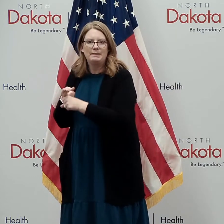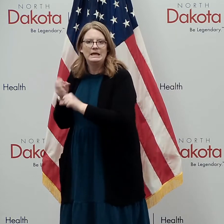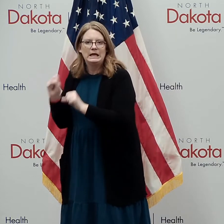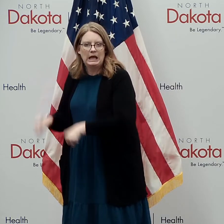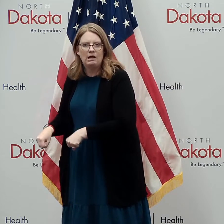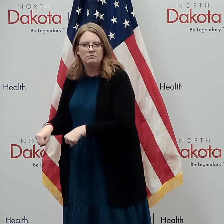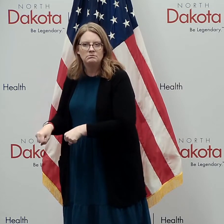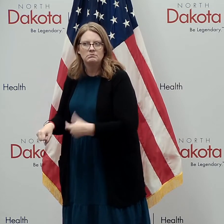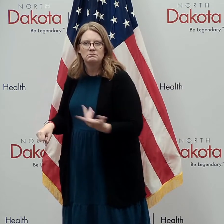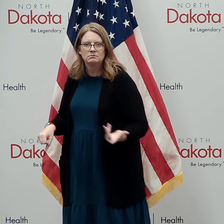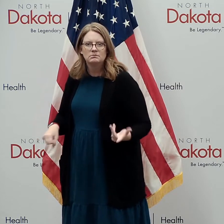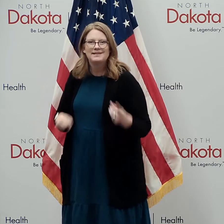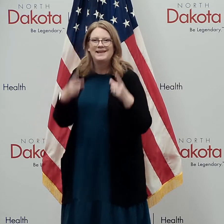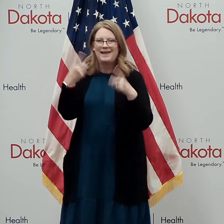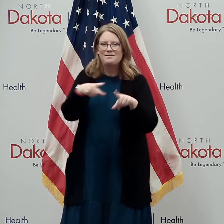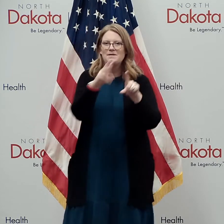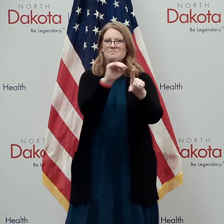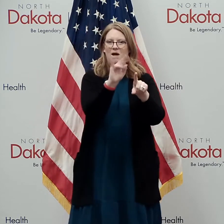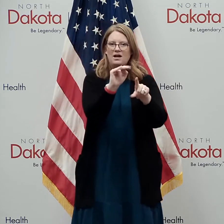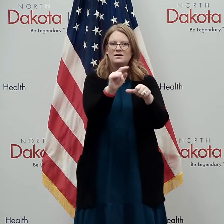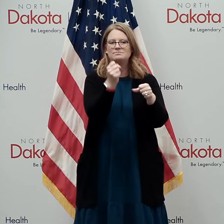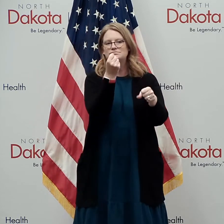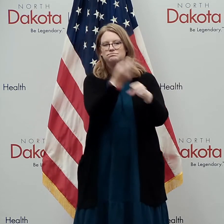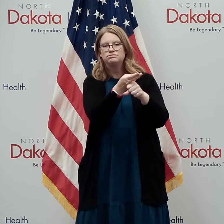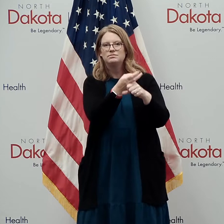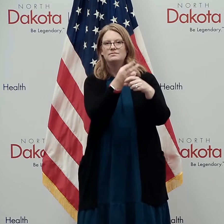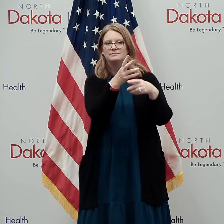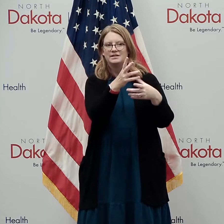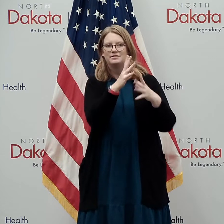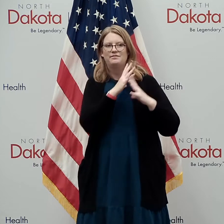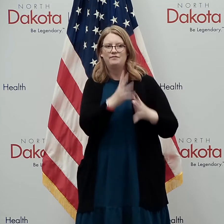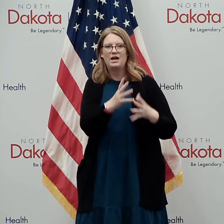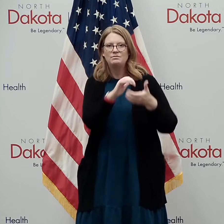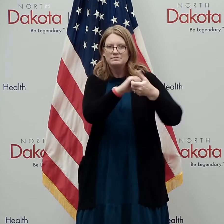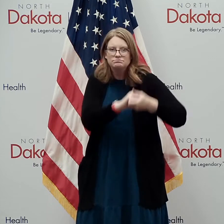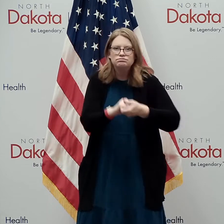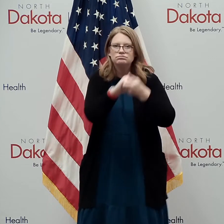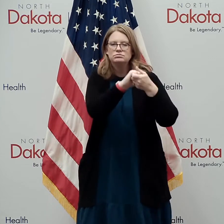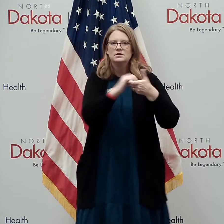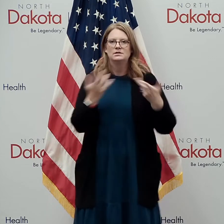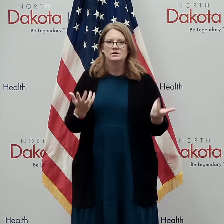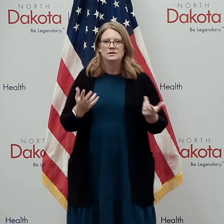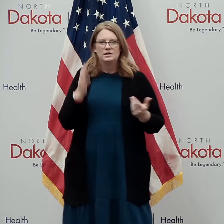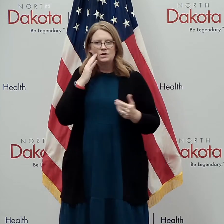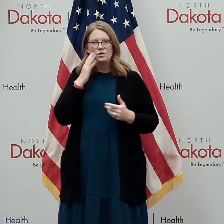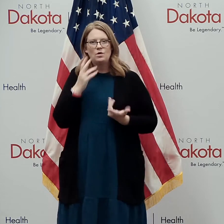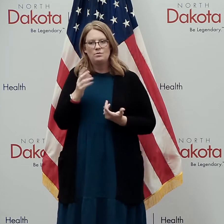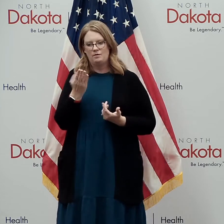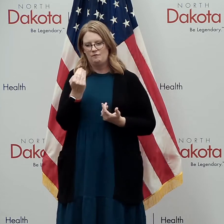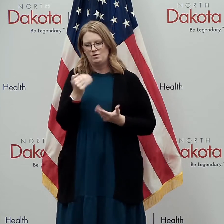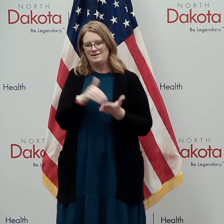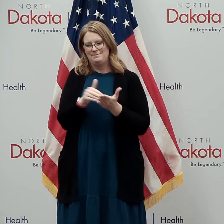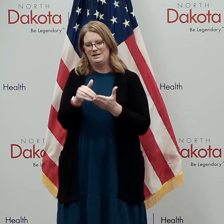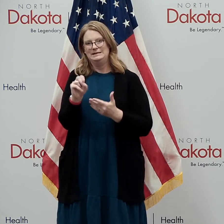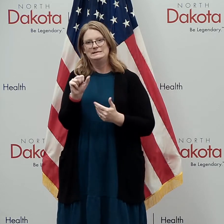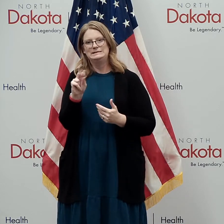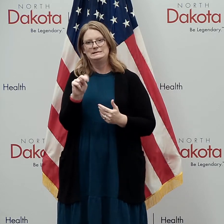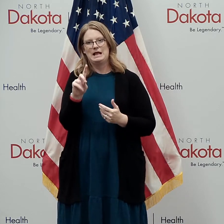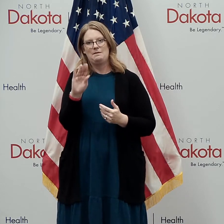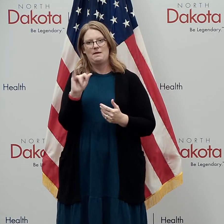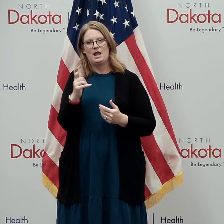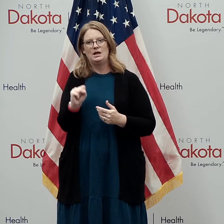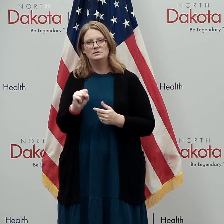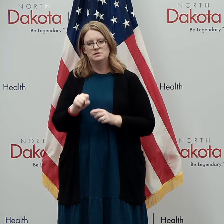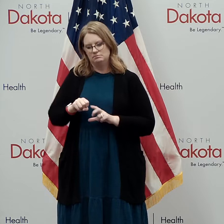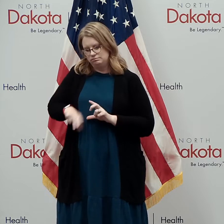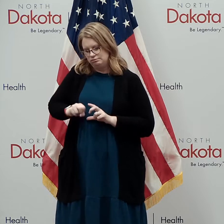many times. I mean, it's a lot easier than filling 14 million sandbags like this happened in Cass County. It's a lot easier just for people to wear a mask and